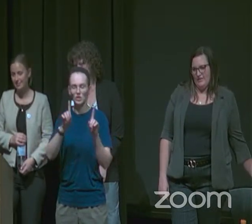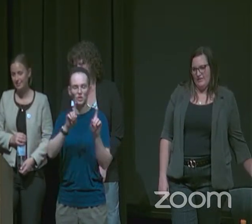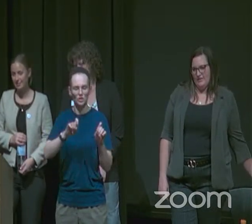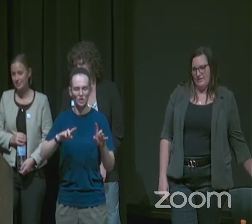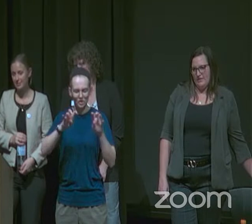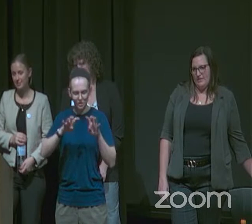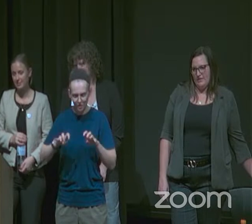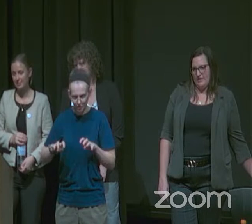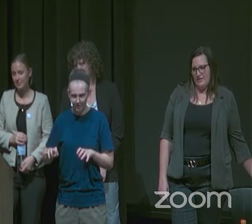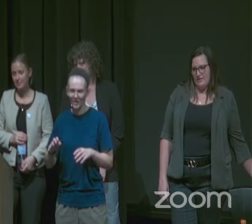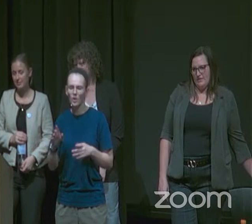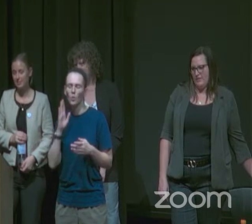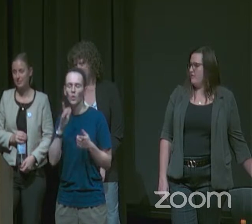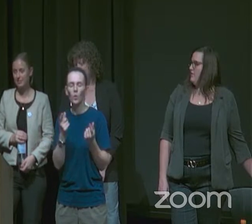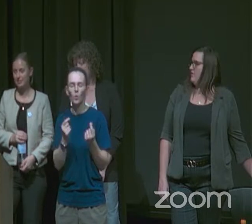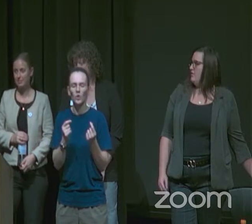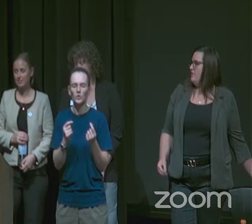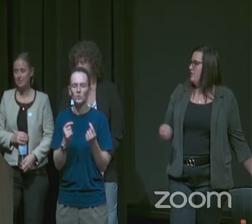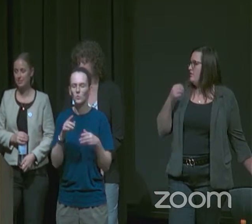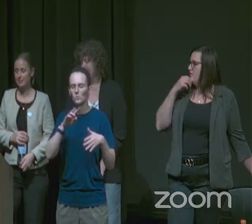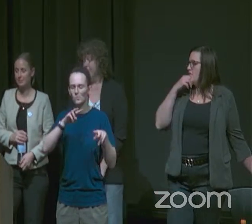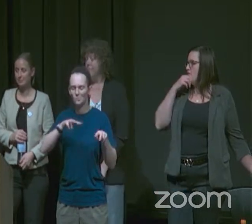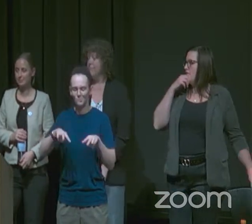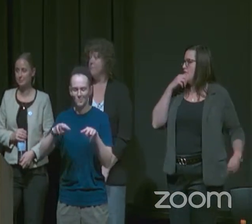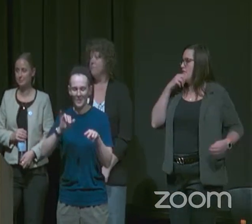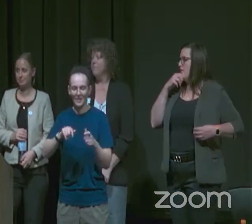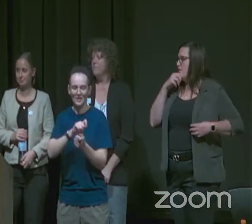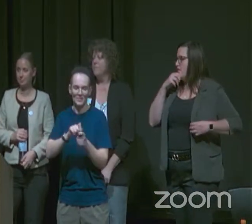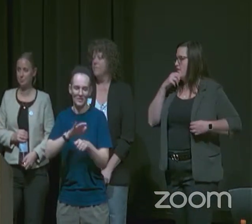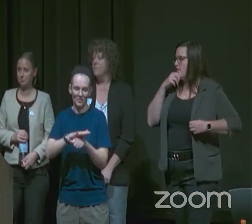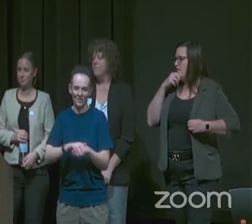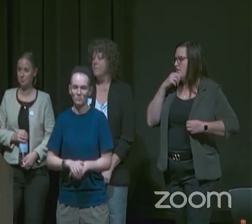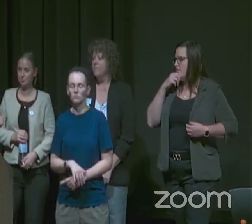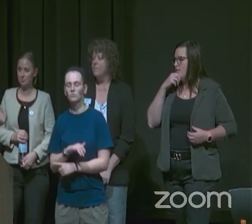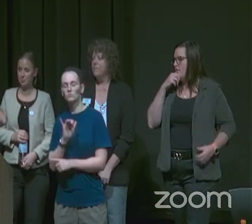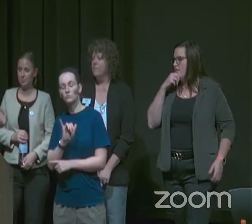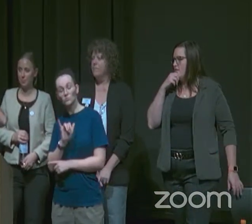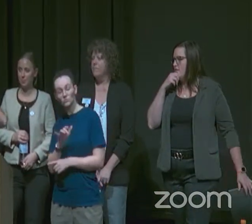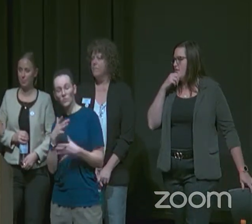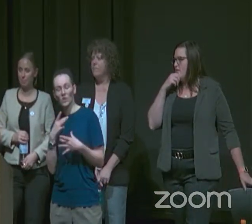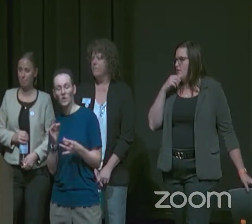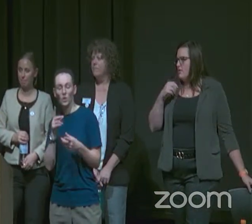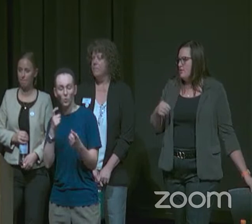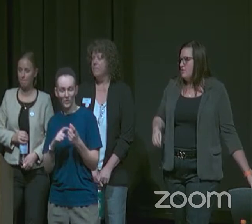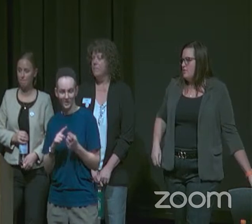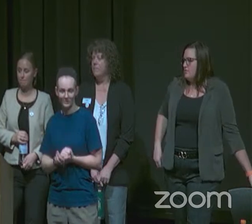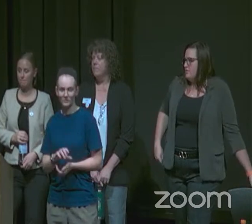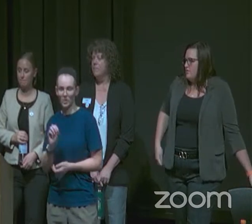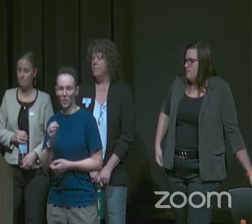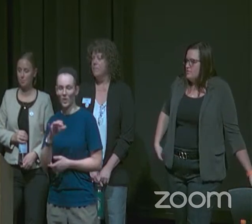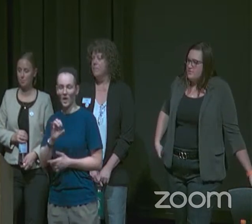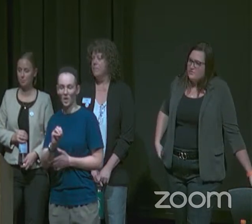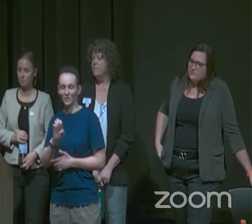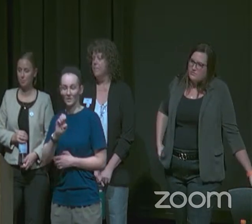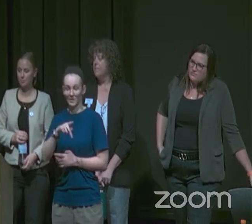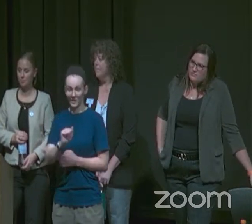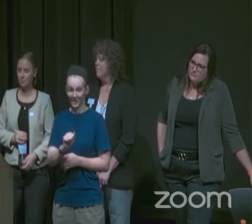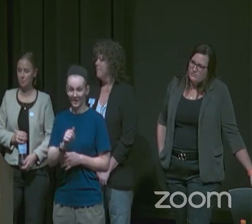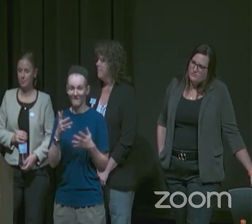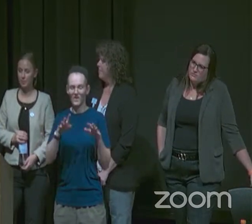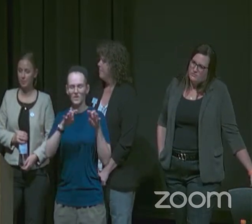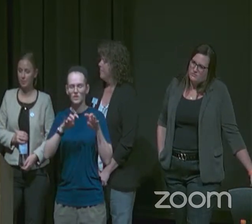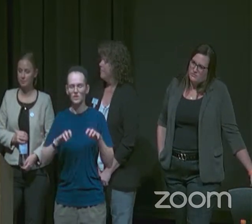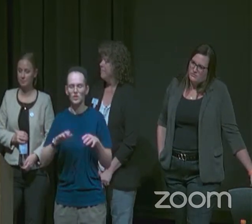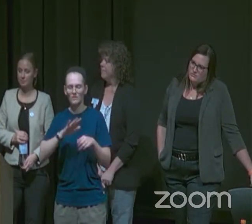look at that area specifically? Okay, so that's an interesting question. So Ohio EPA surveyed the river